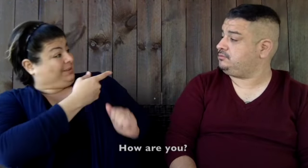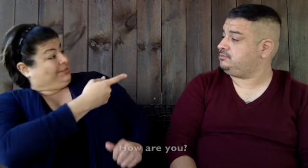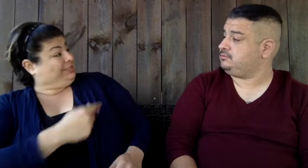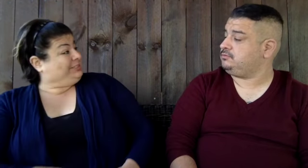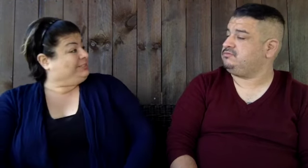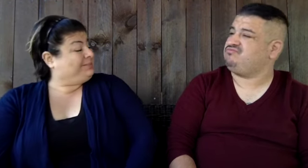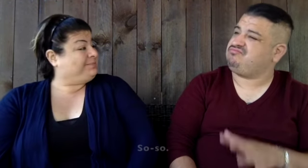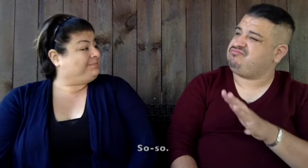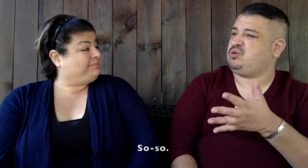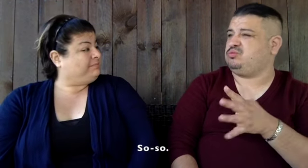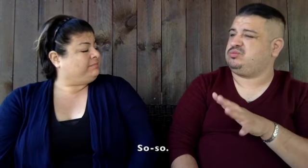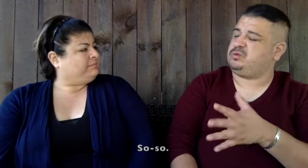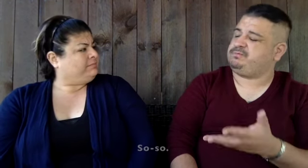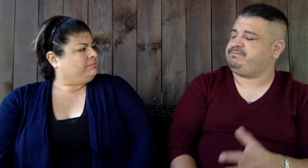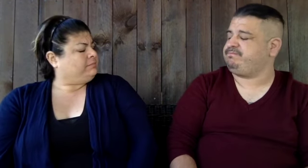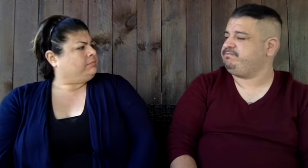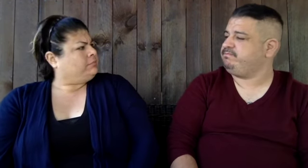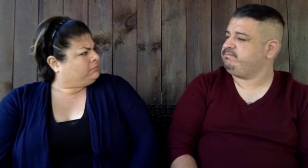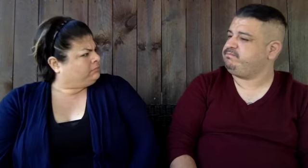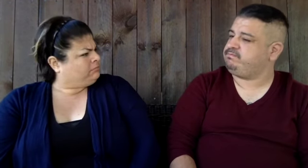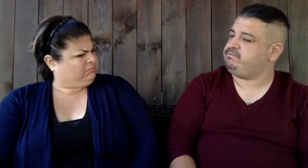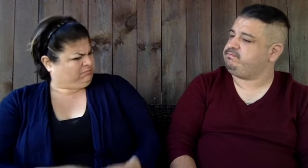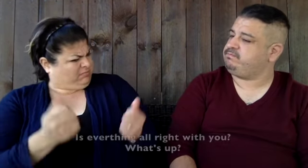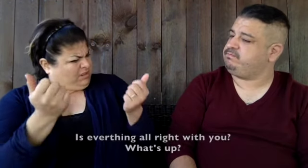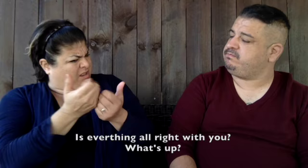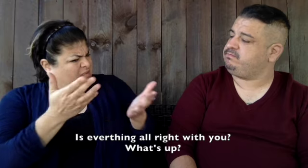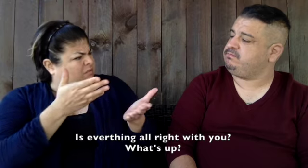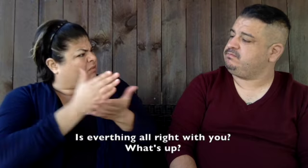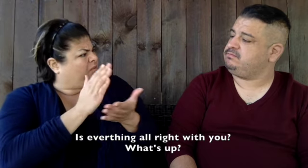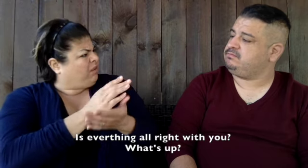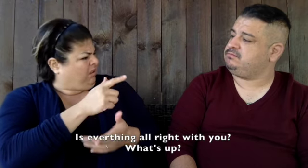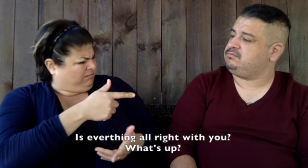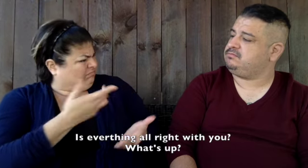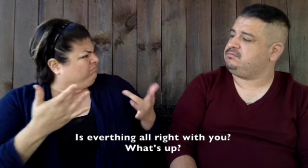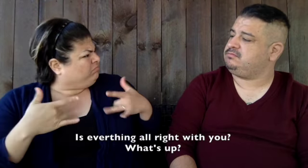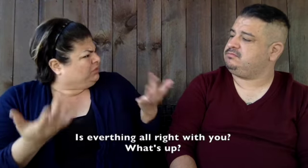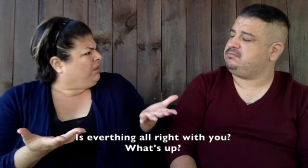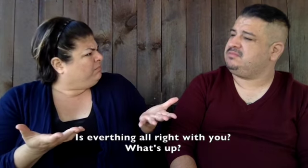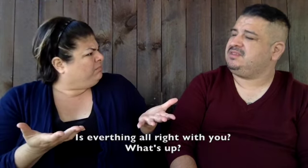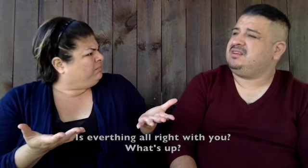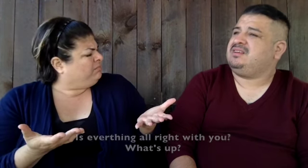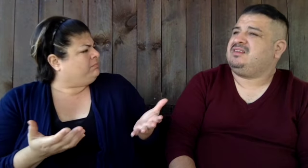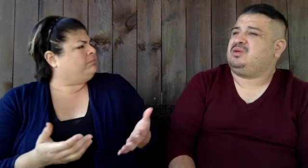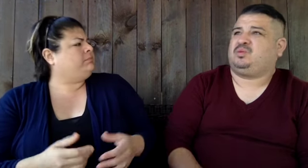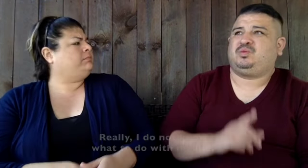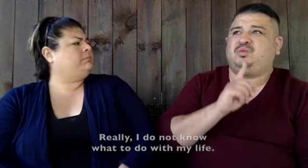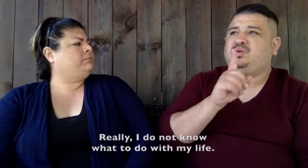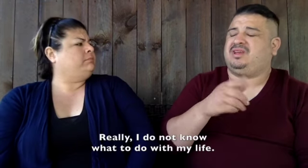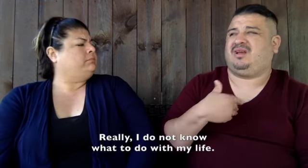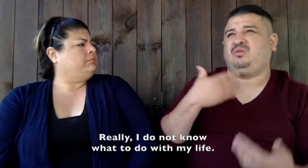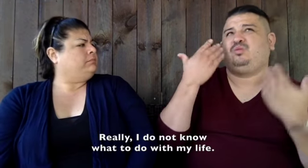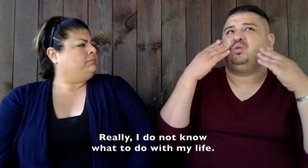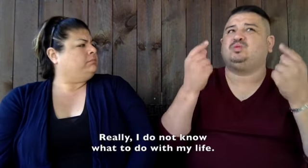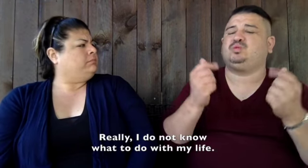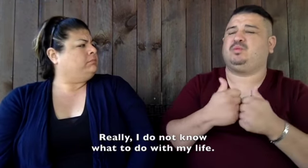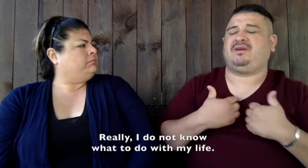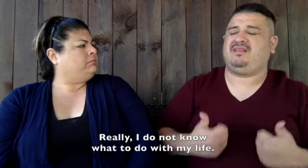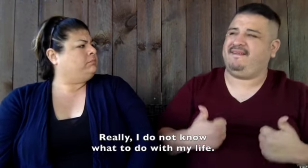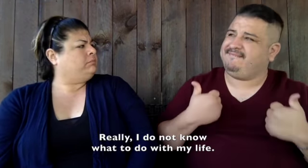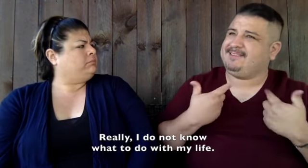Positive. How are you? Ah, so-so. Is everything alright with you? What's up? Really, I do not